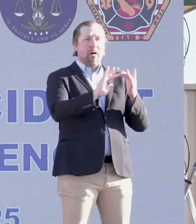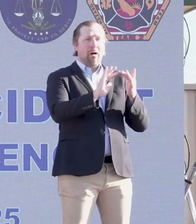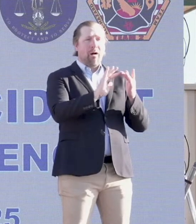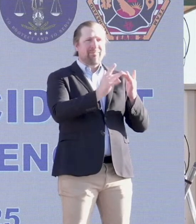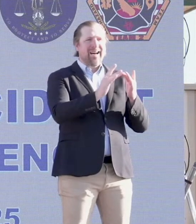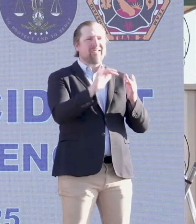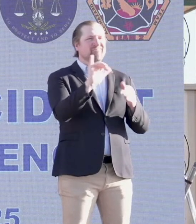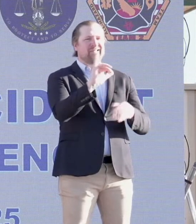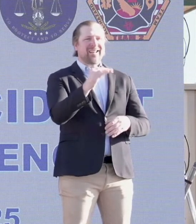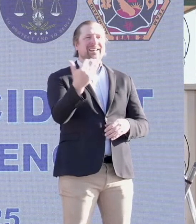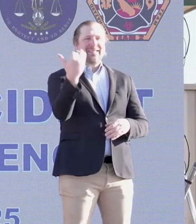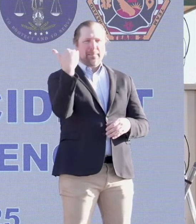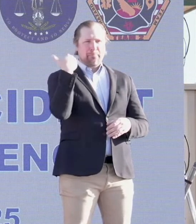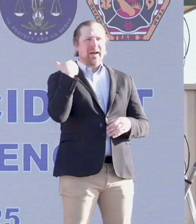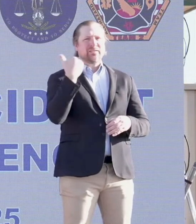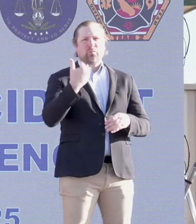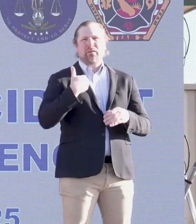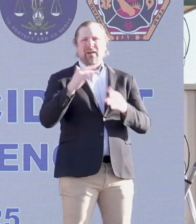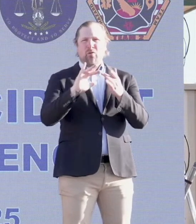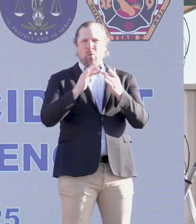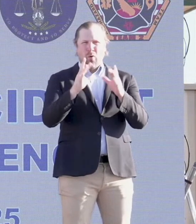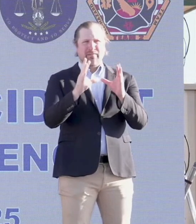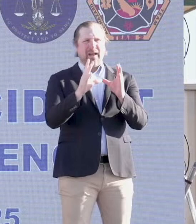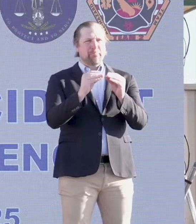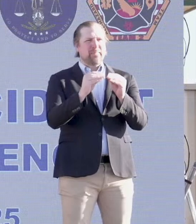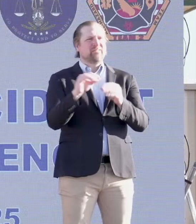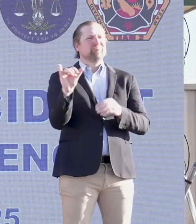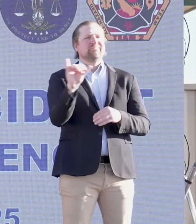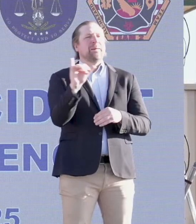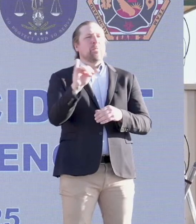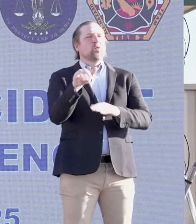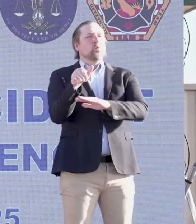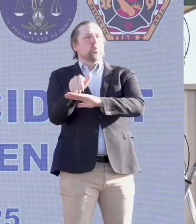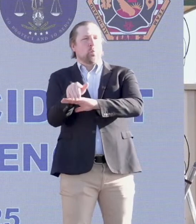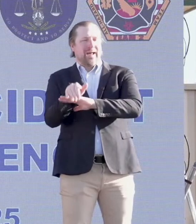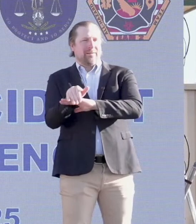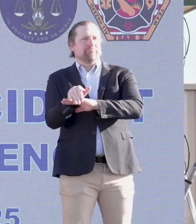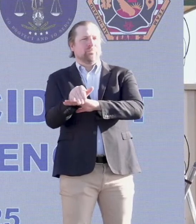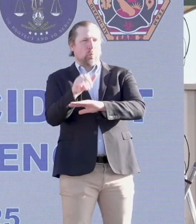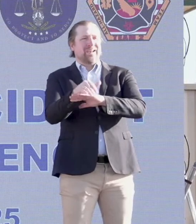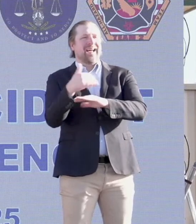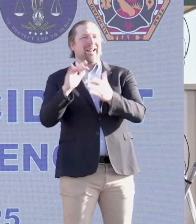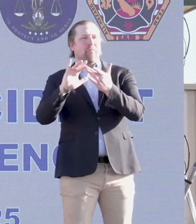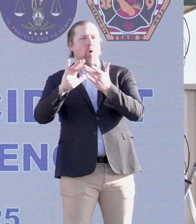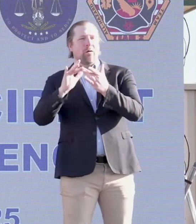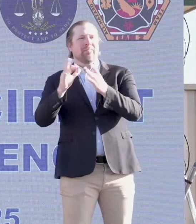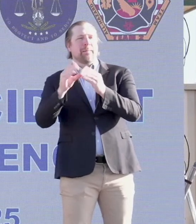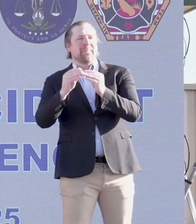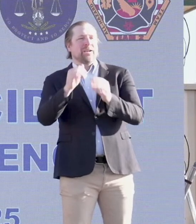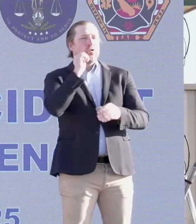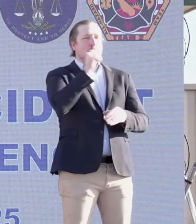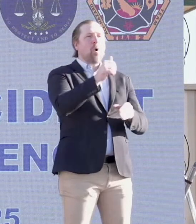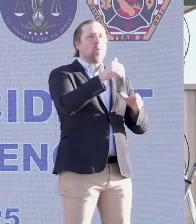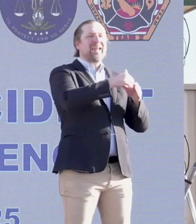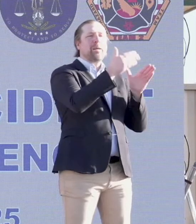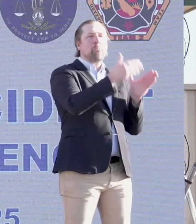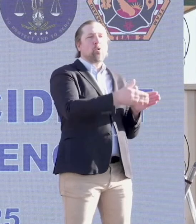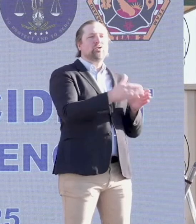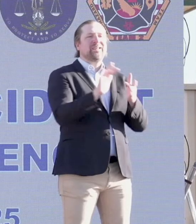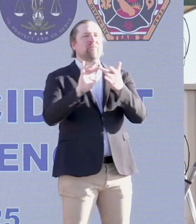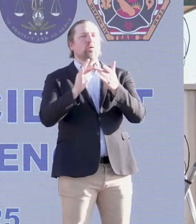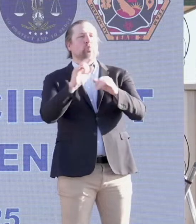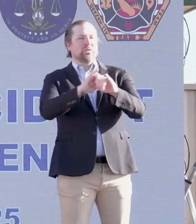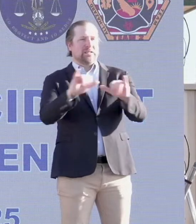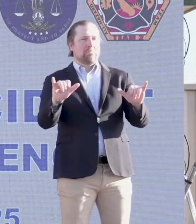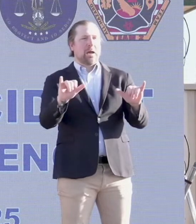hosted the community meetings virtually, just like we will tonight. So tonight, virtual meeting, tomorrow, in-person and